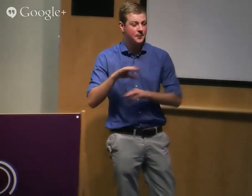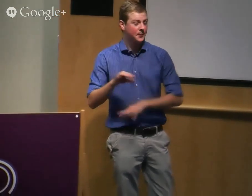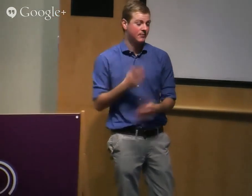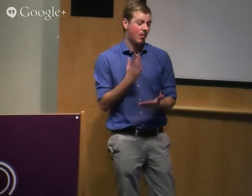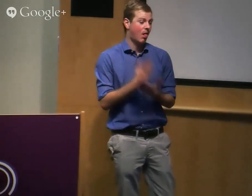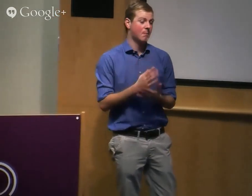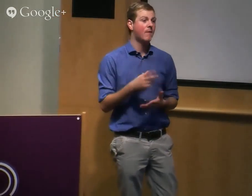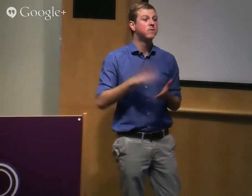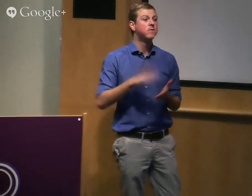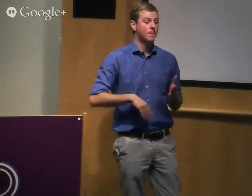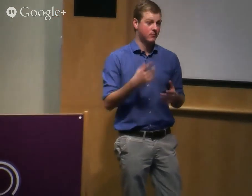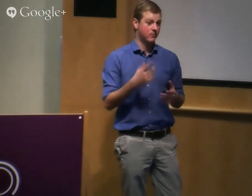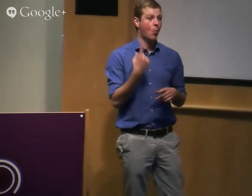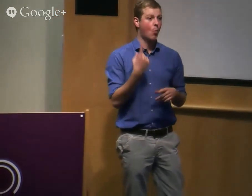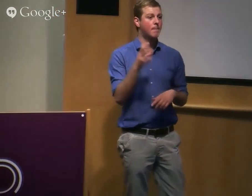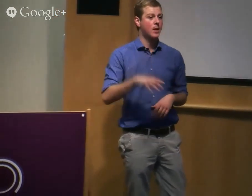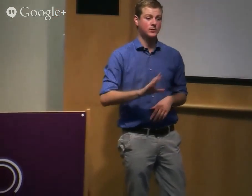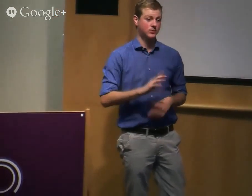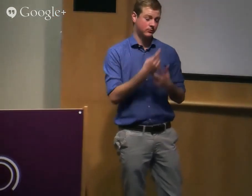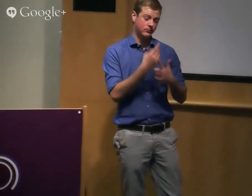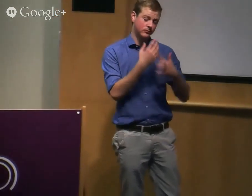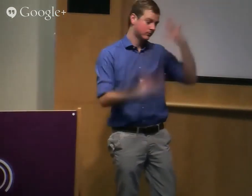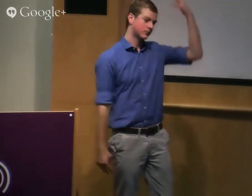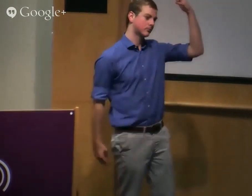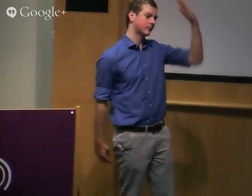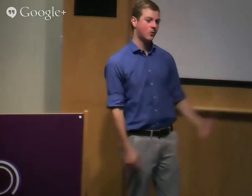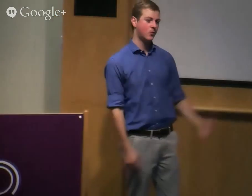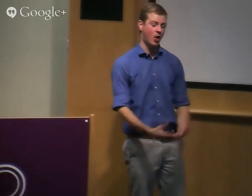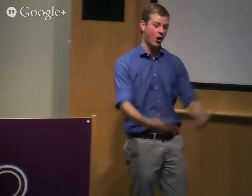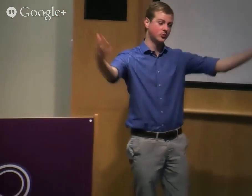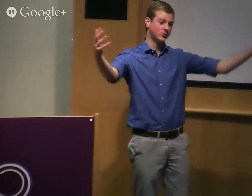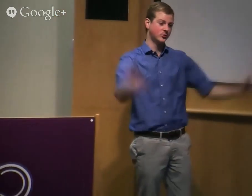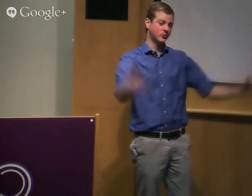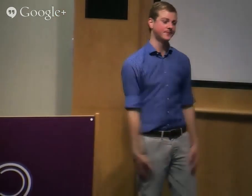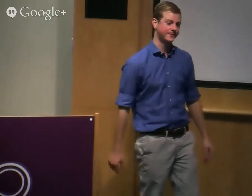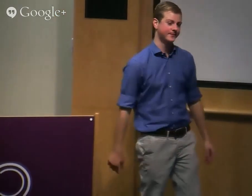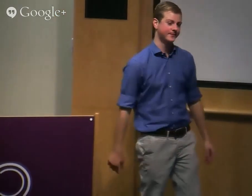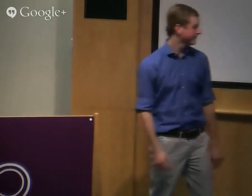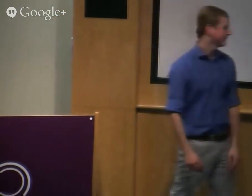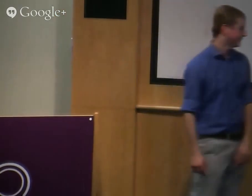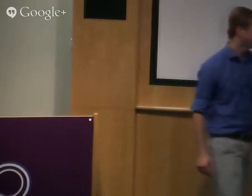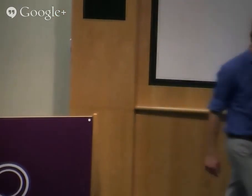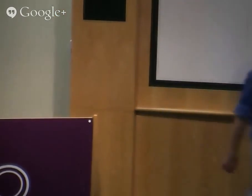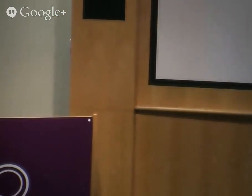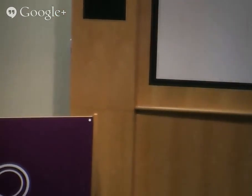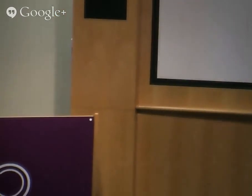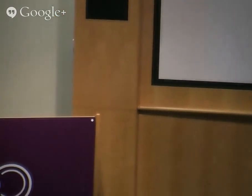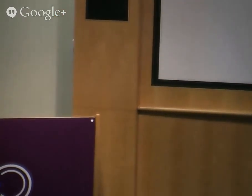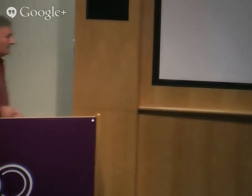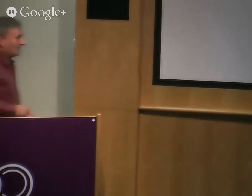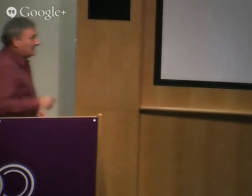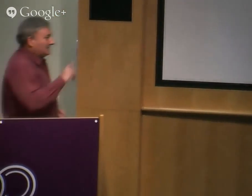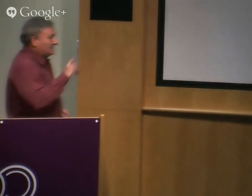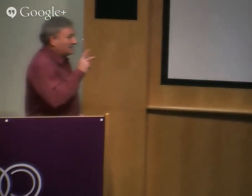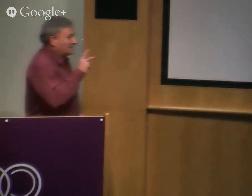project. And if you're doing it the first time, you continue on, because, you know, there are so many different places where one can gain funding from.